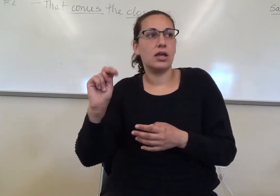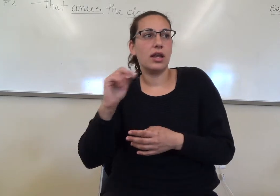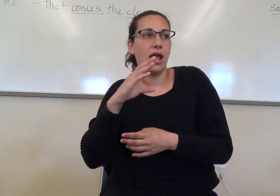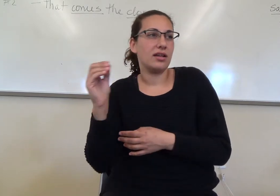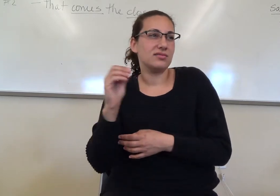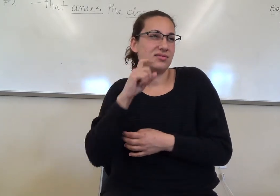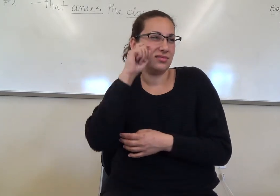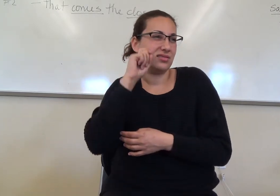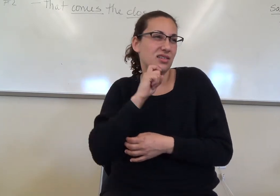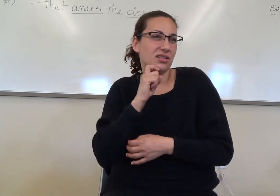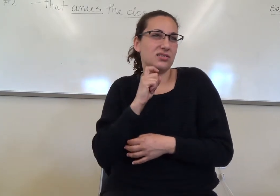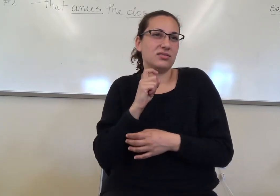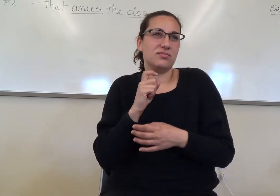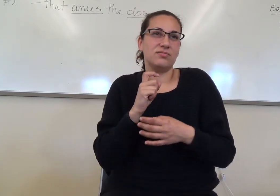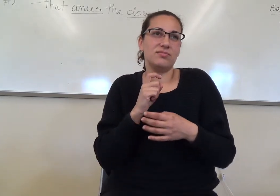there. Okay.